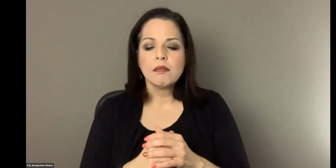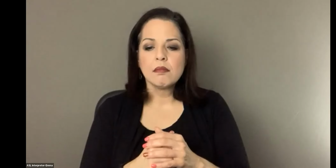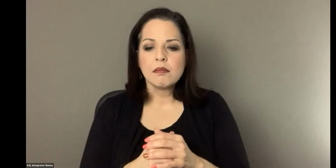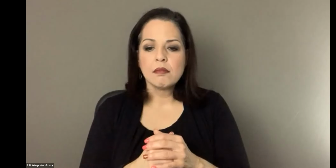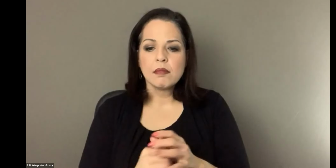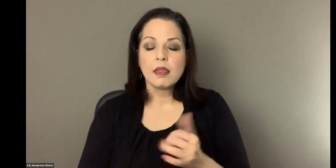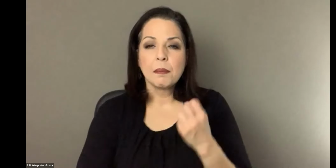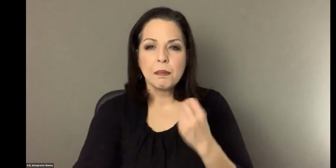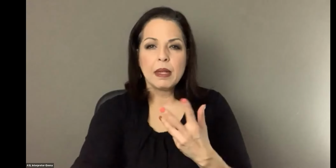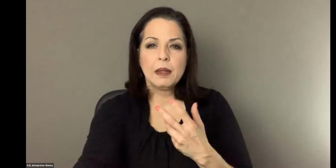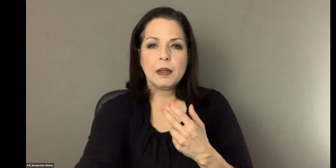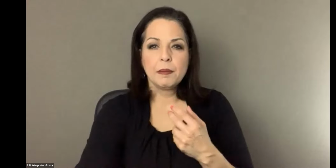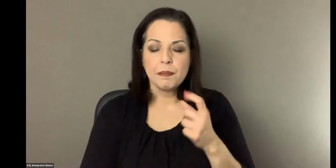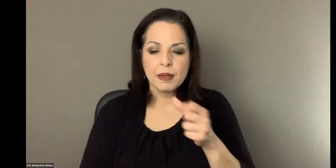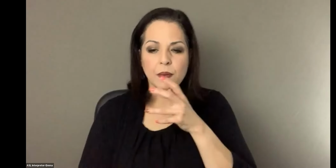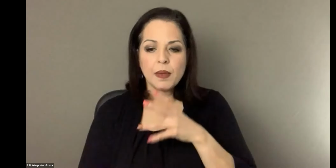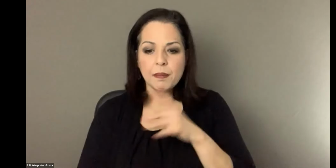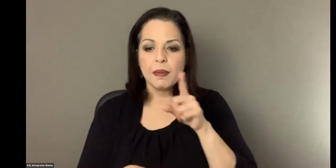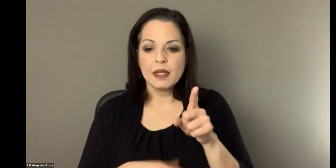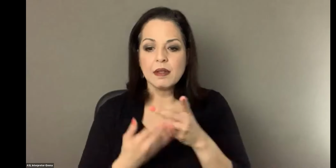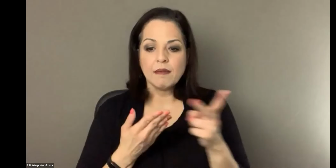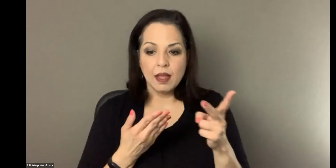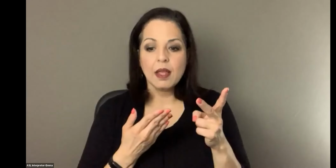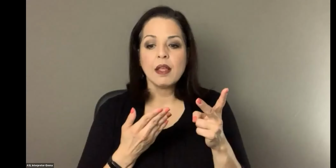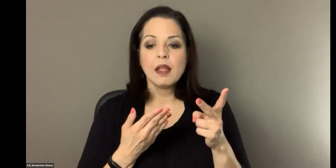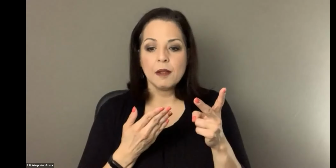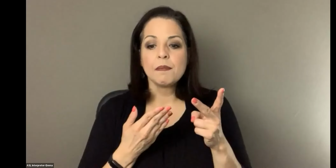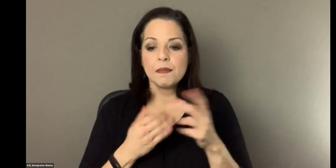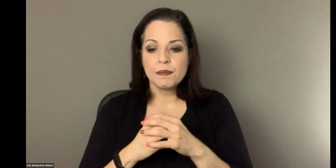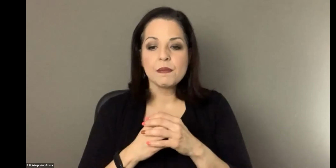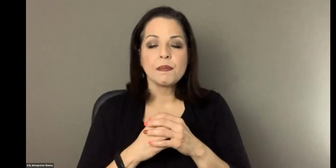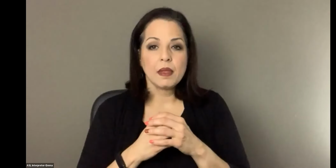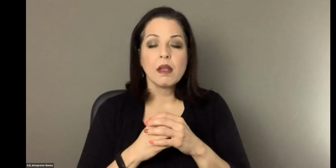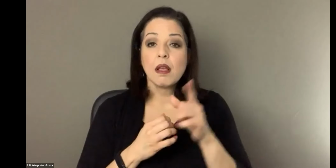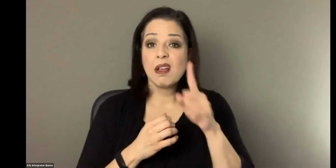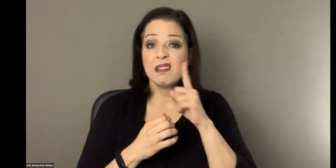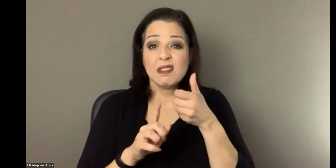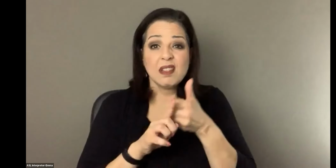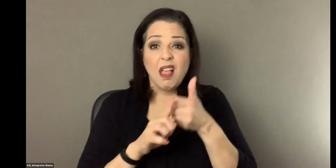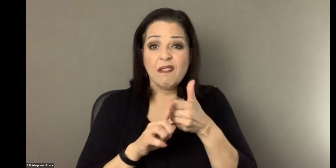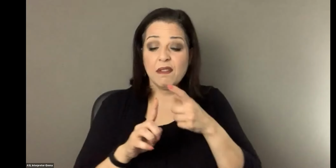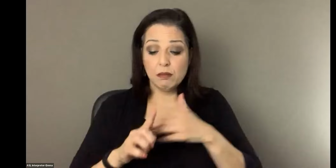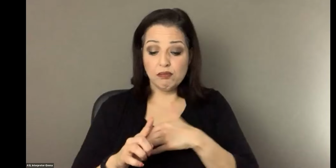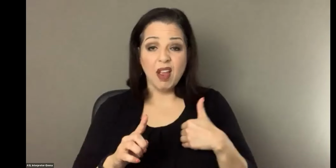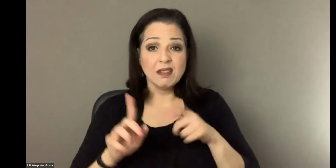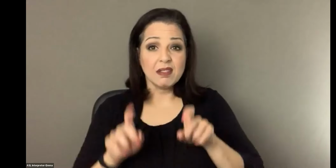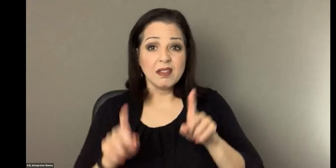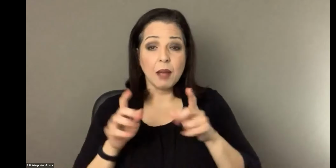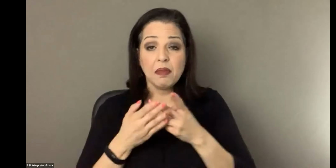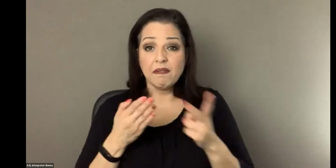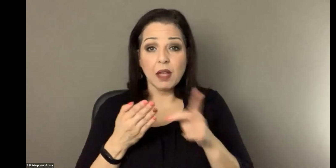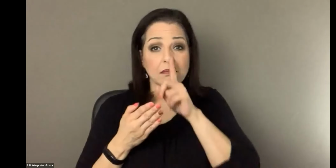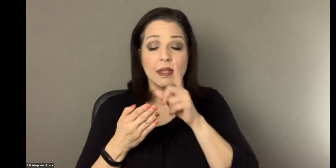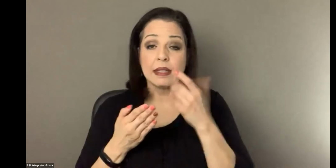Many women fail to perform breast self-exams because they simply don't